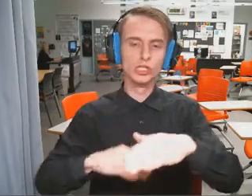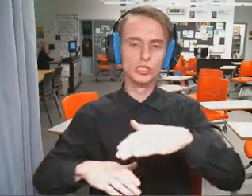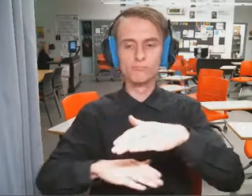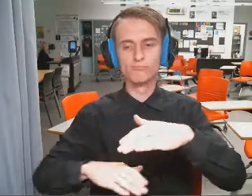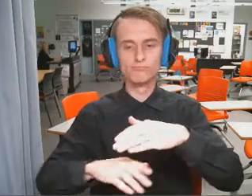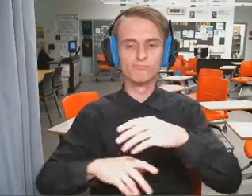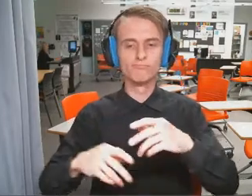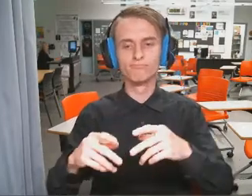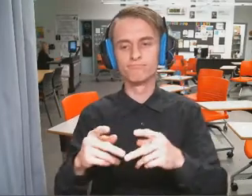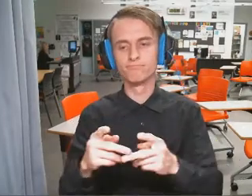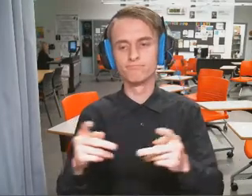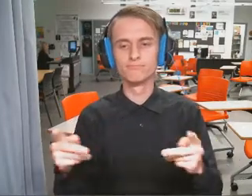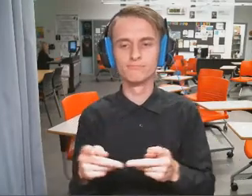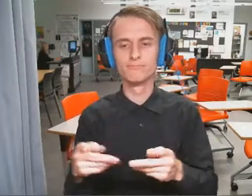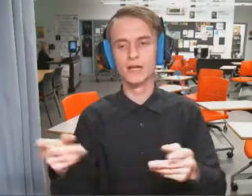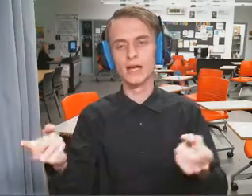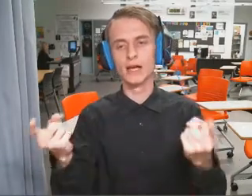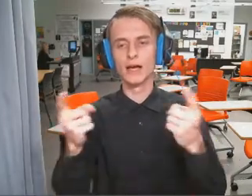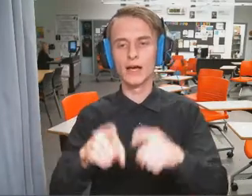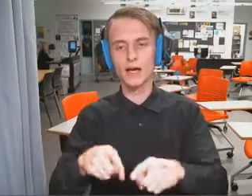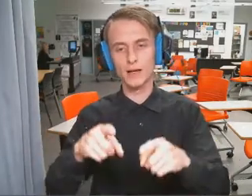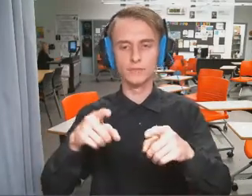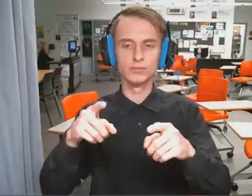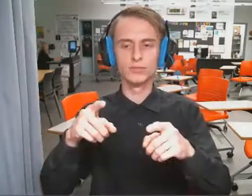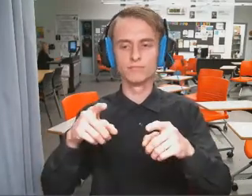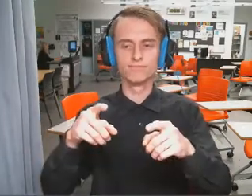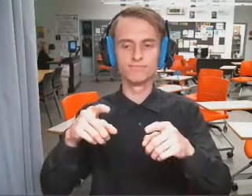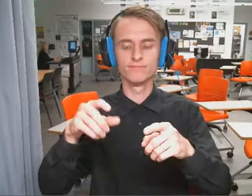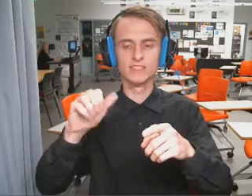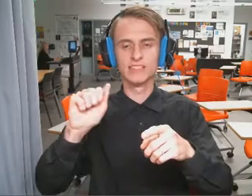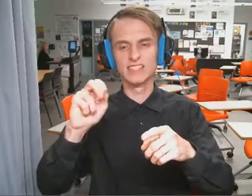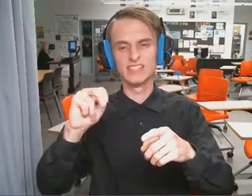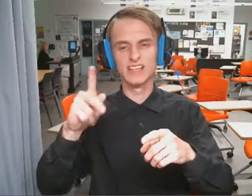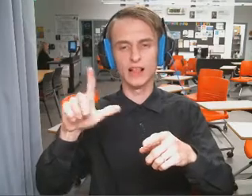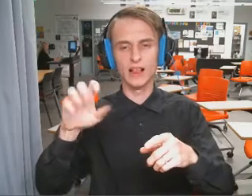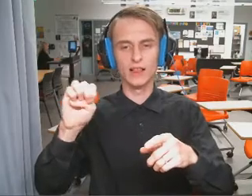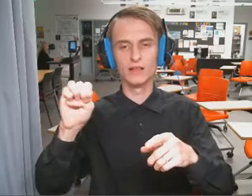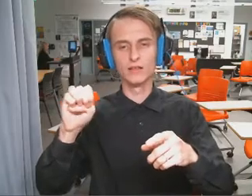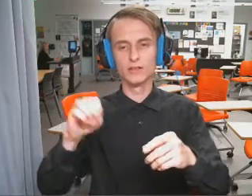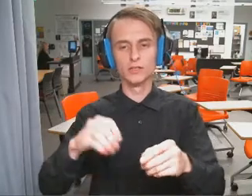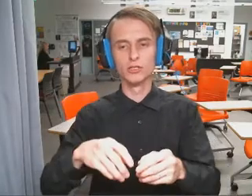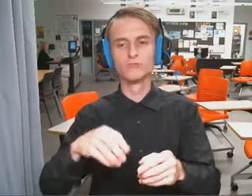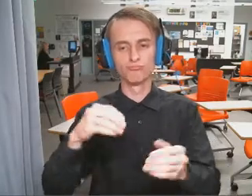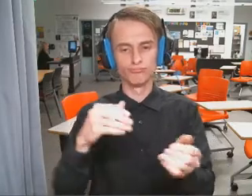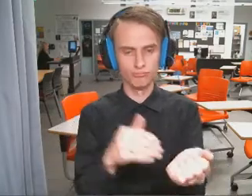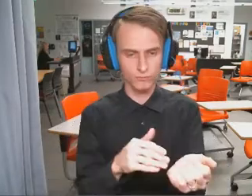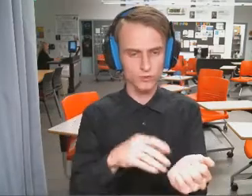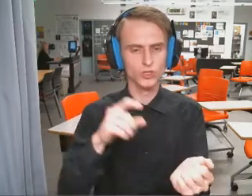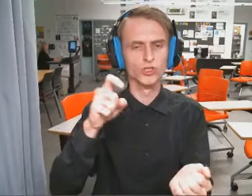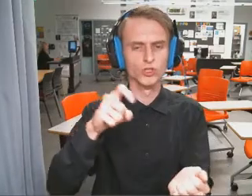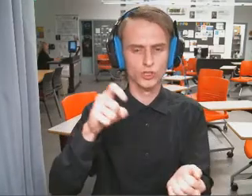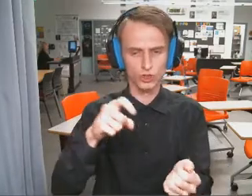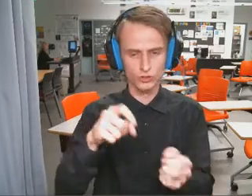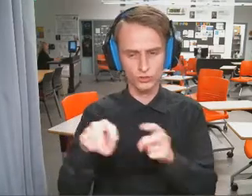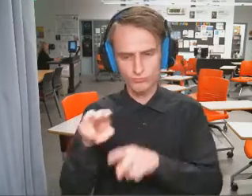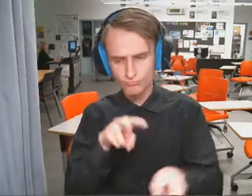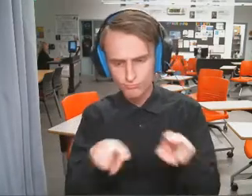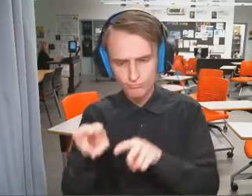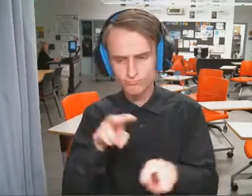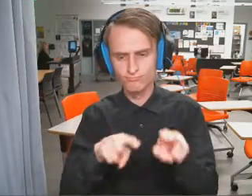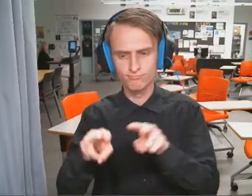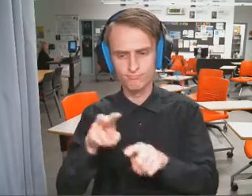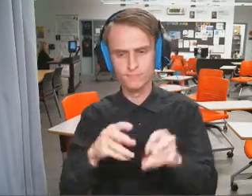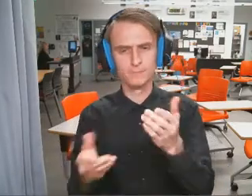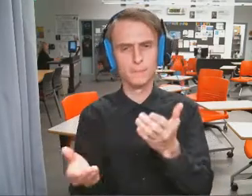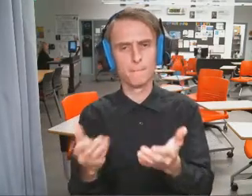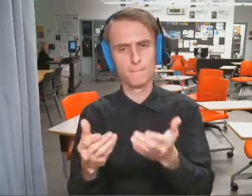And all sprains should be looked at by a doctor, and most of them the body can heal themselves, but some do require some surgical